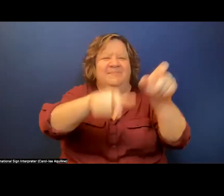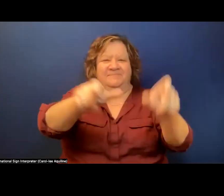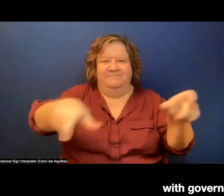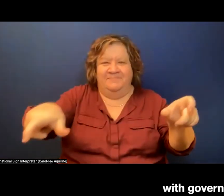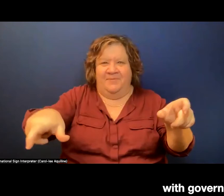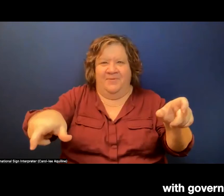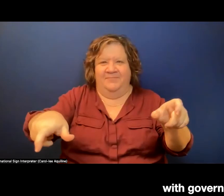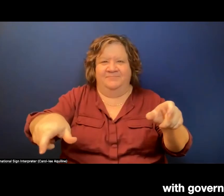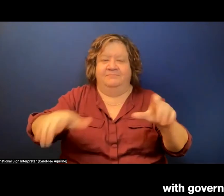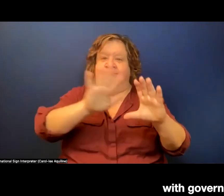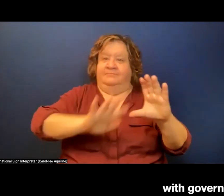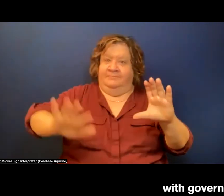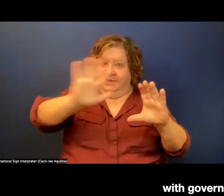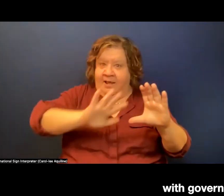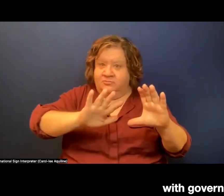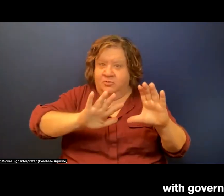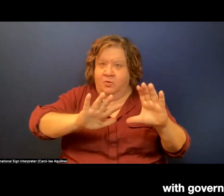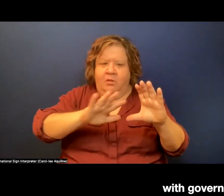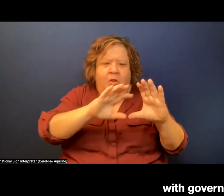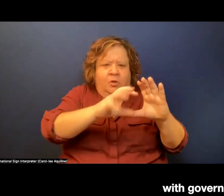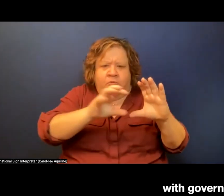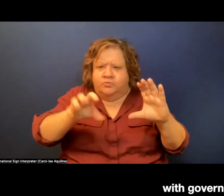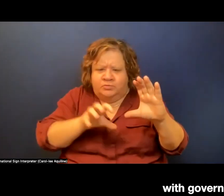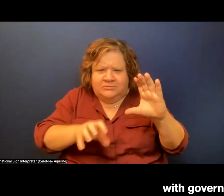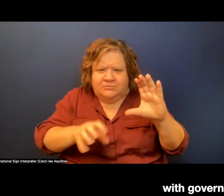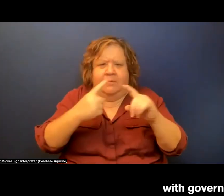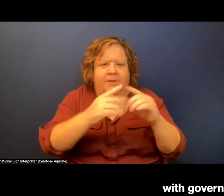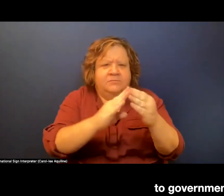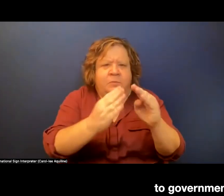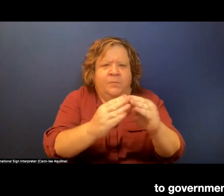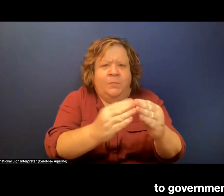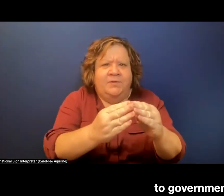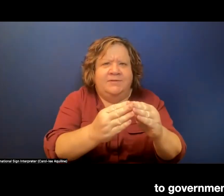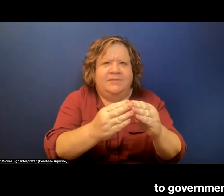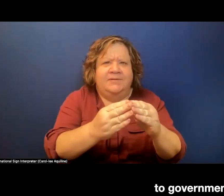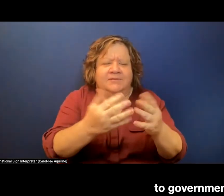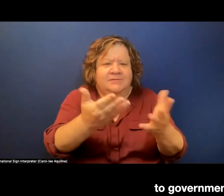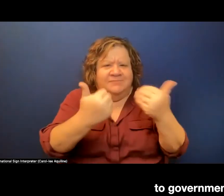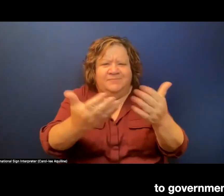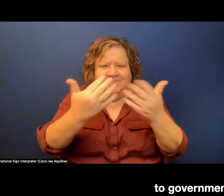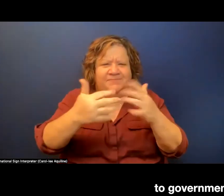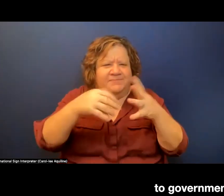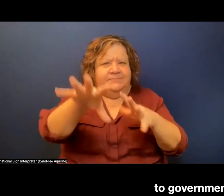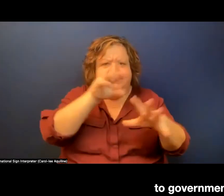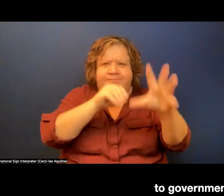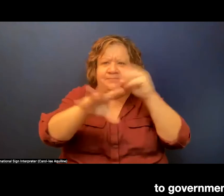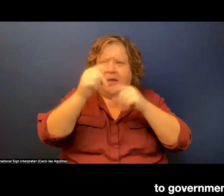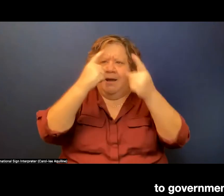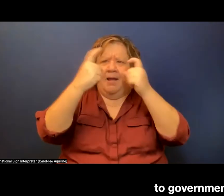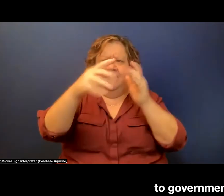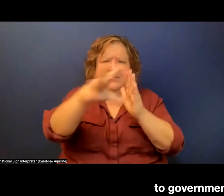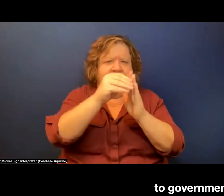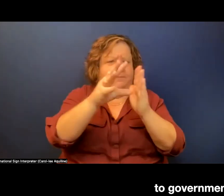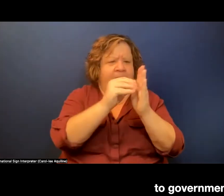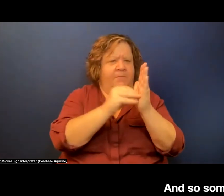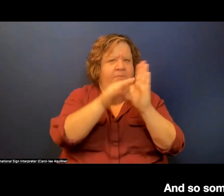thoughts together, to share with government, to influence or to communicate to government what our priorities are